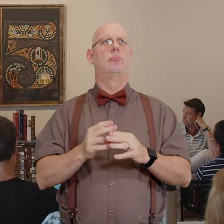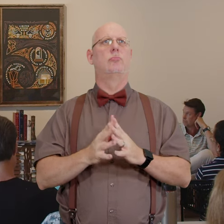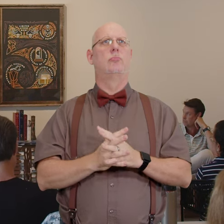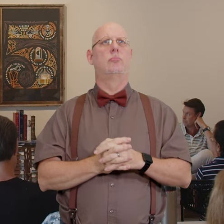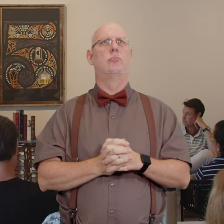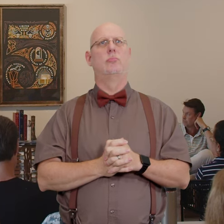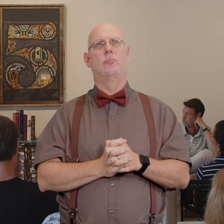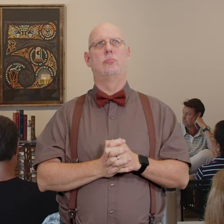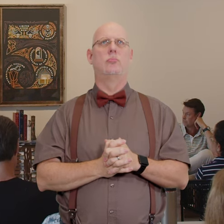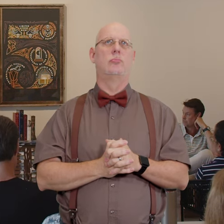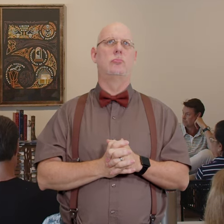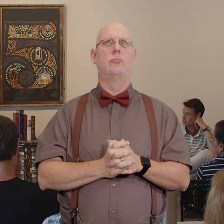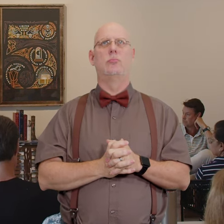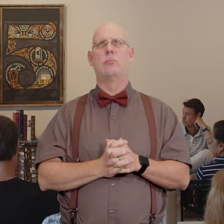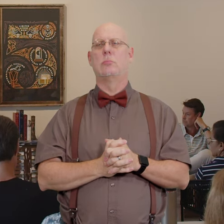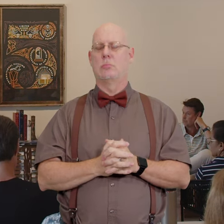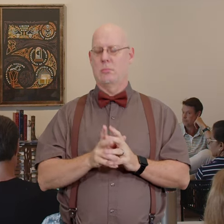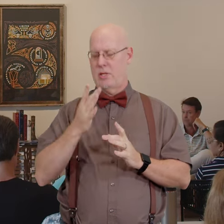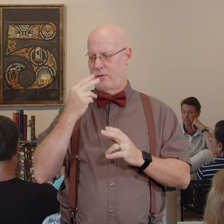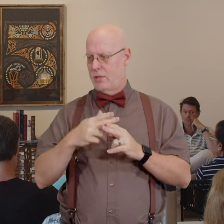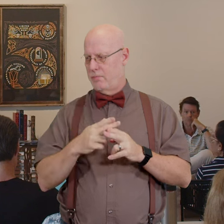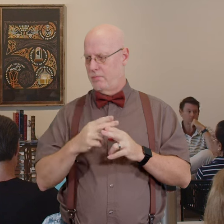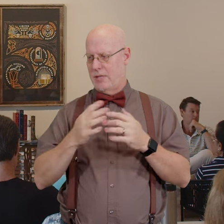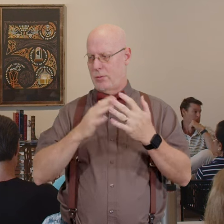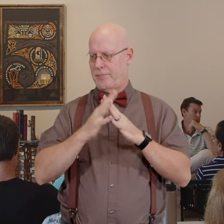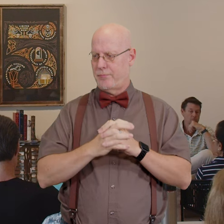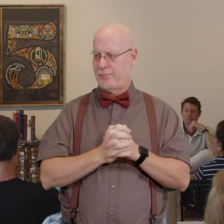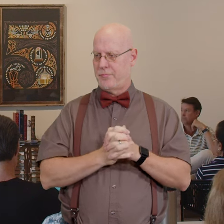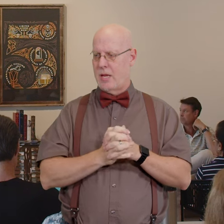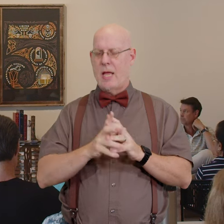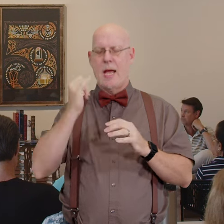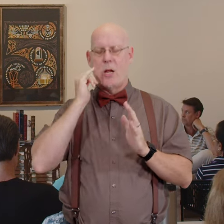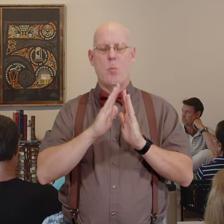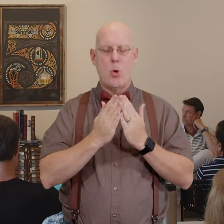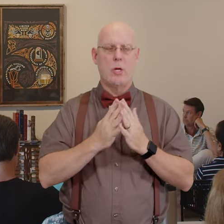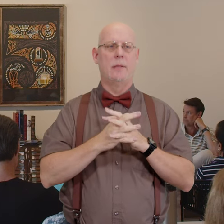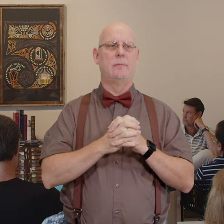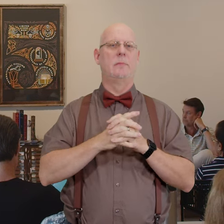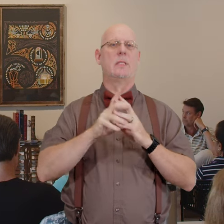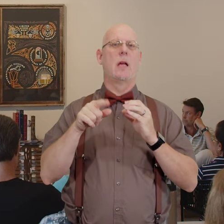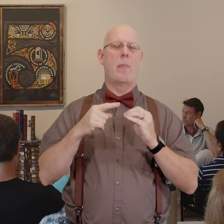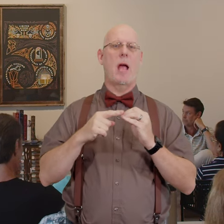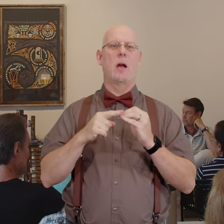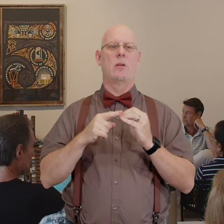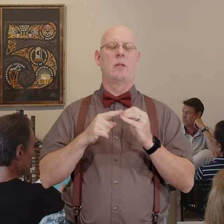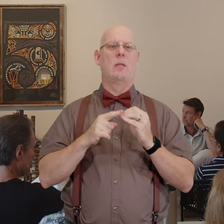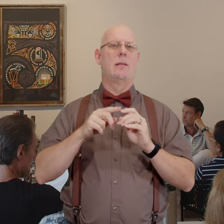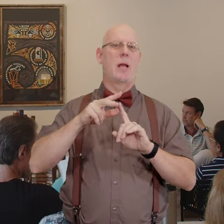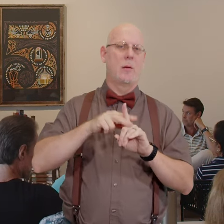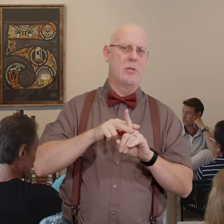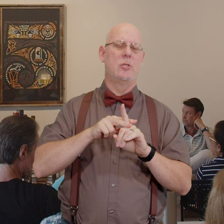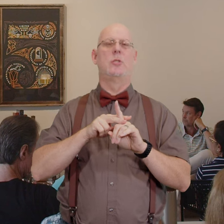called, what was it, Deshaun? I forget. Anyway, the whole idea is it's about the